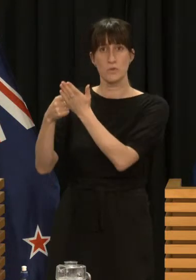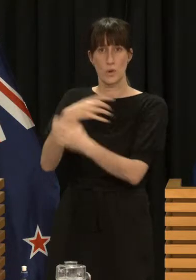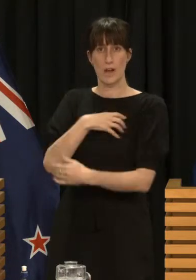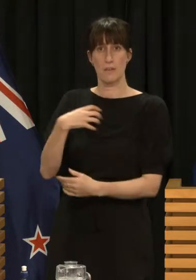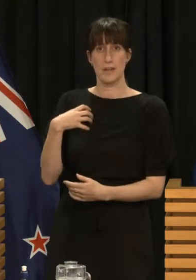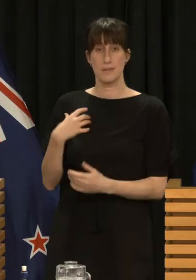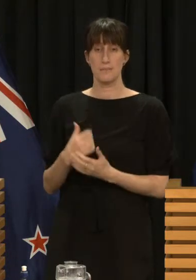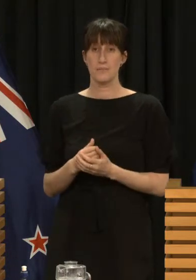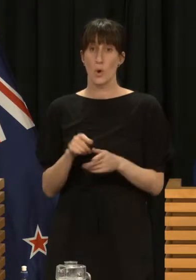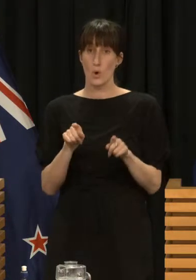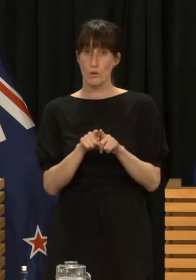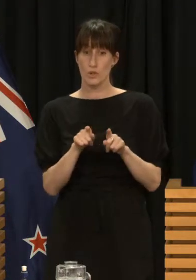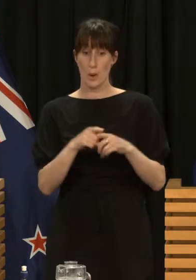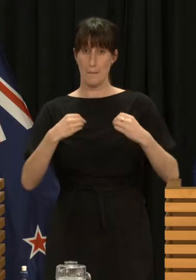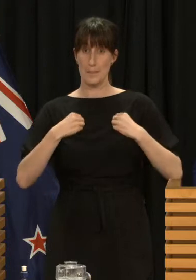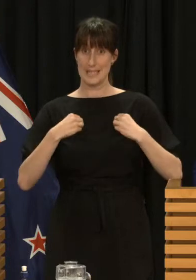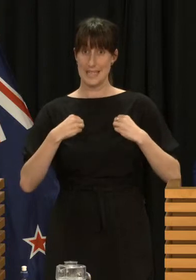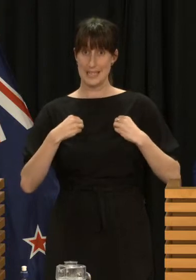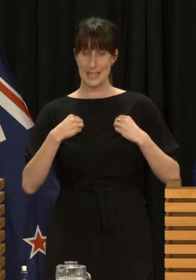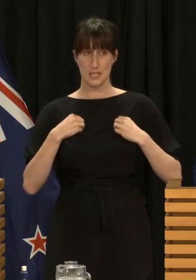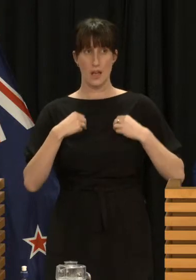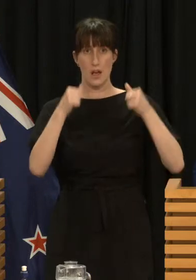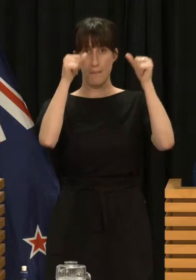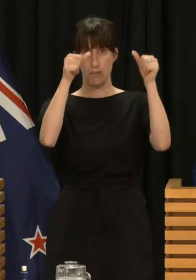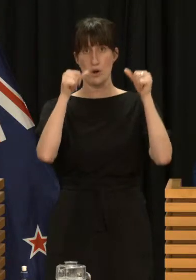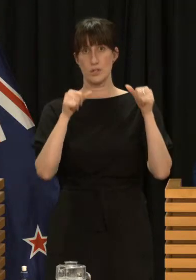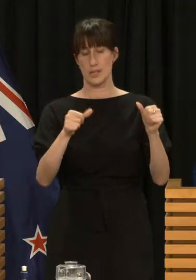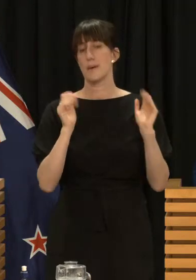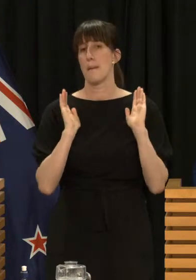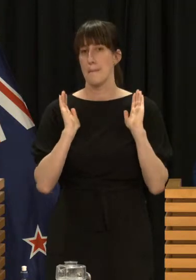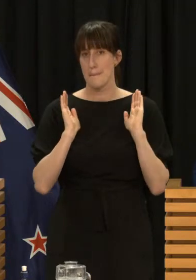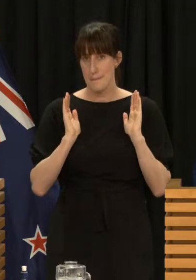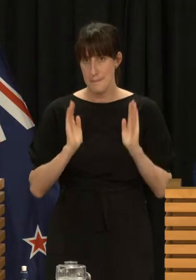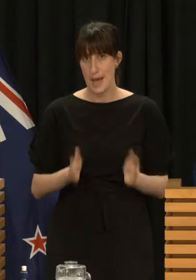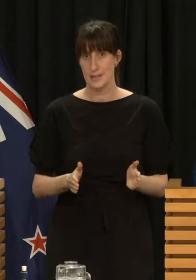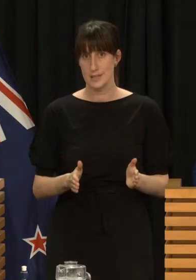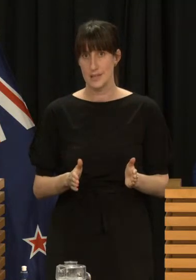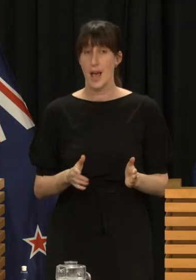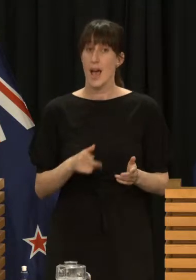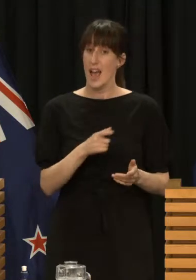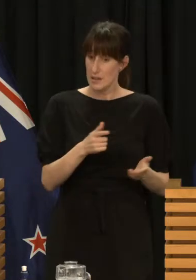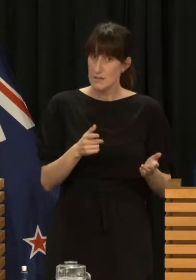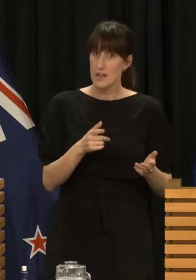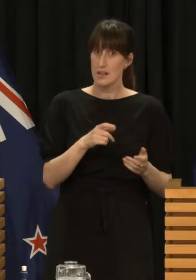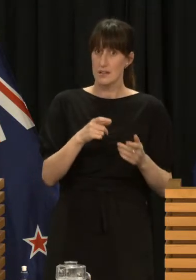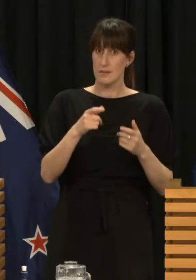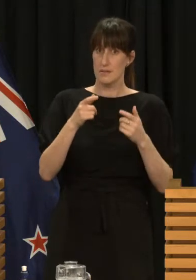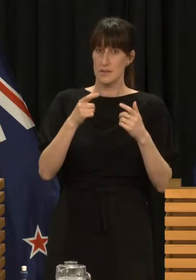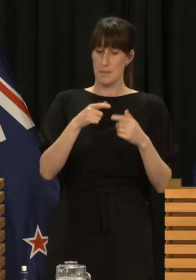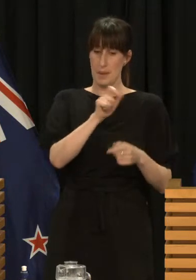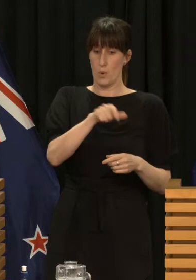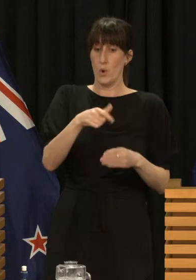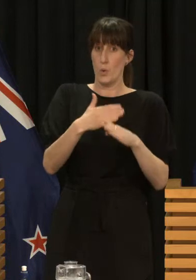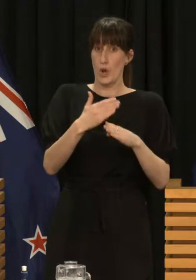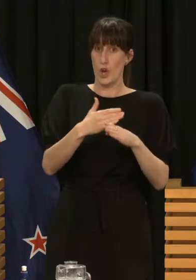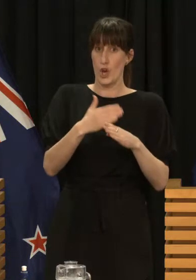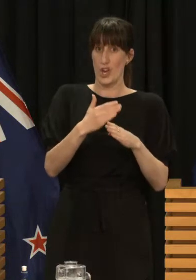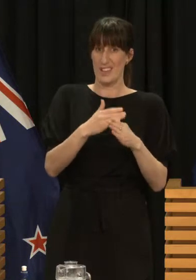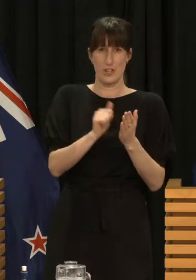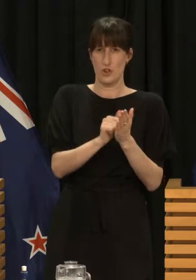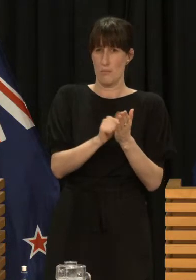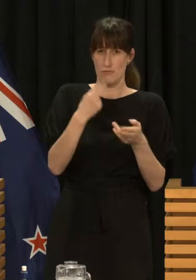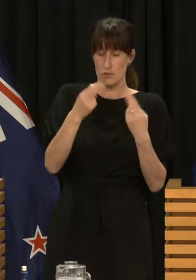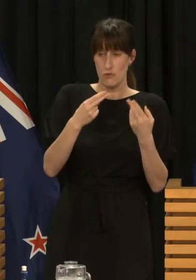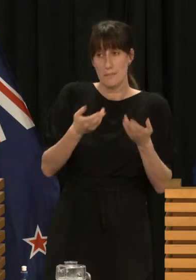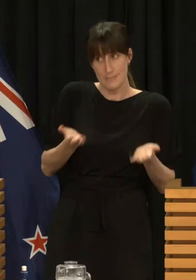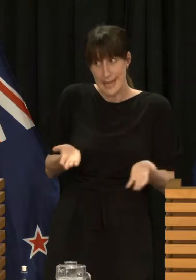QR codes are visible and to be active in encouraging customers and patrons to scan in. It helps enormously